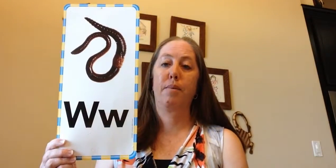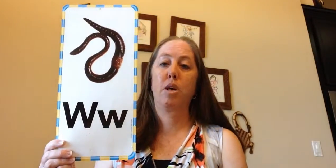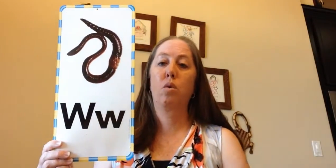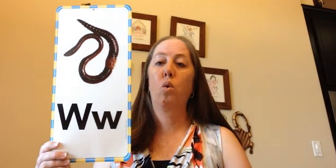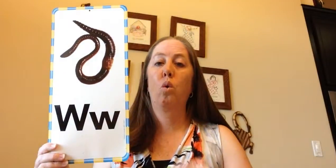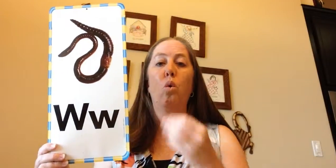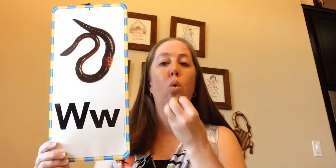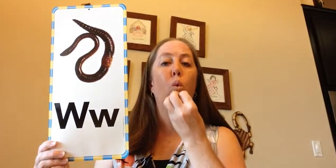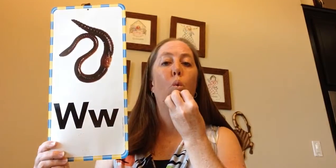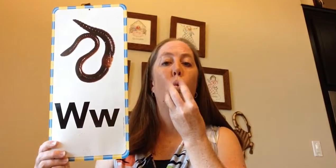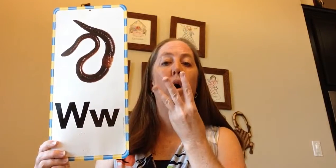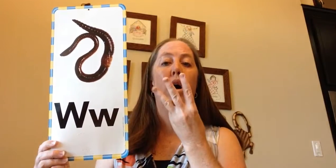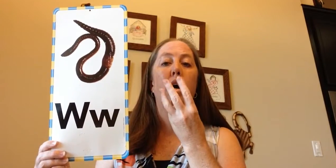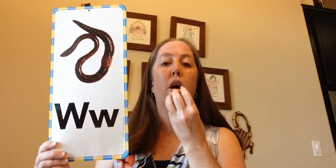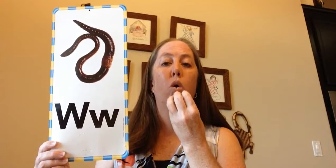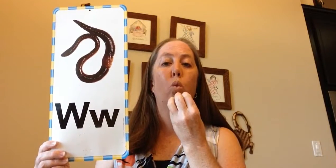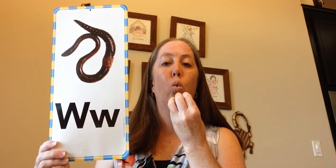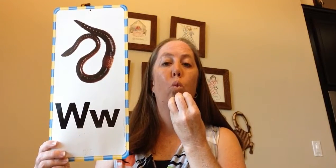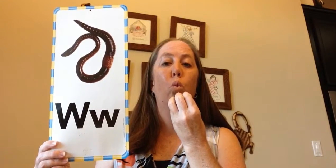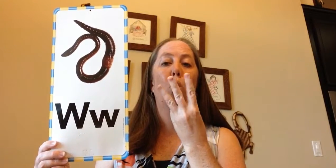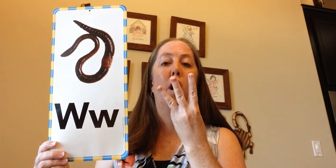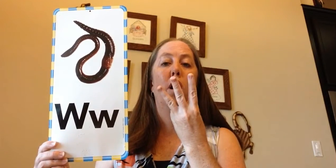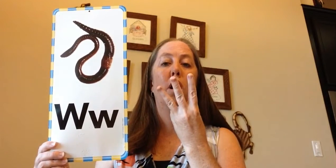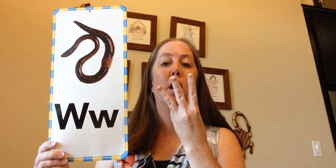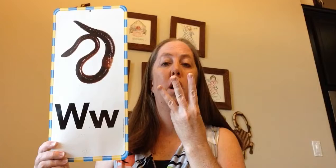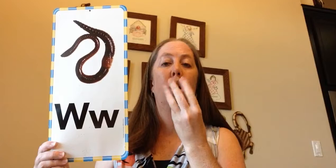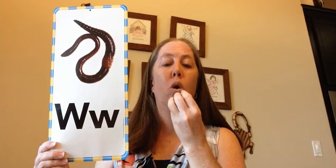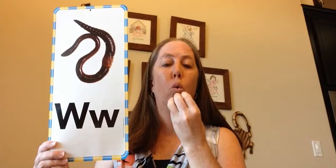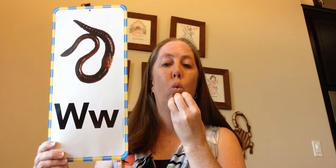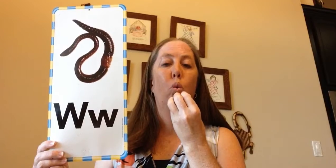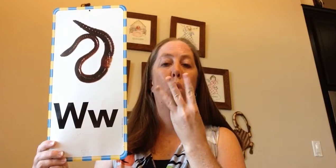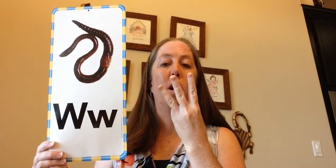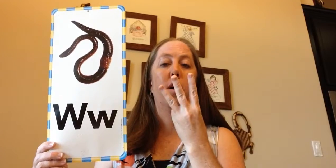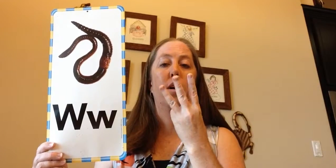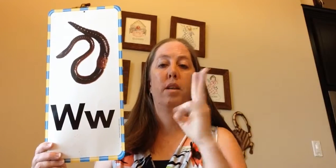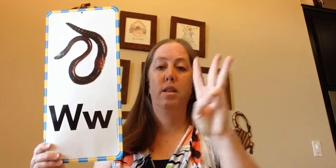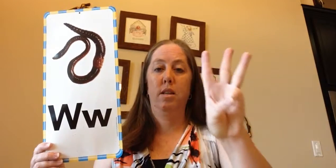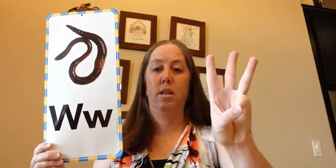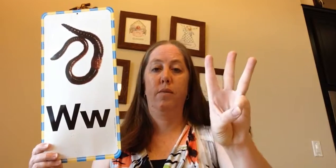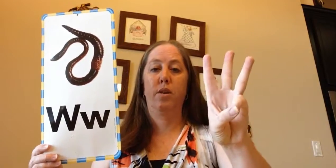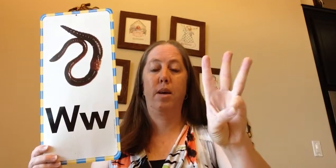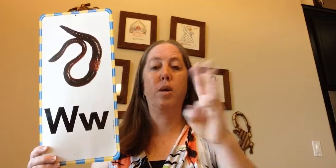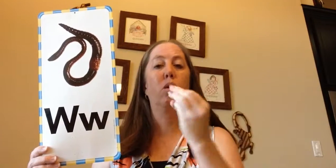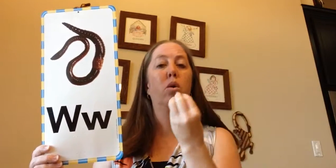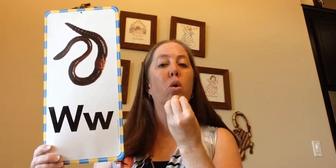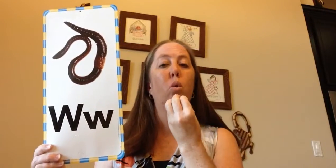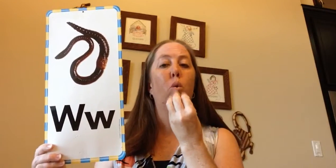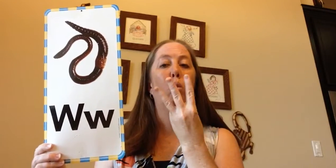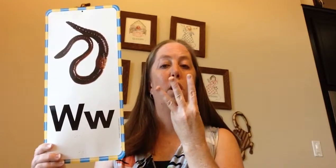W, W, W, W, sign for W, W,